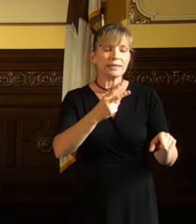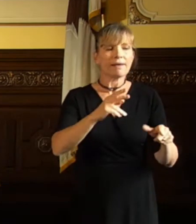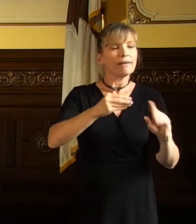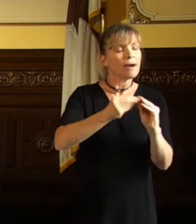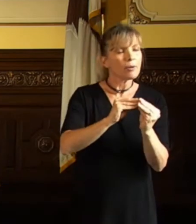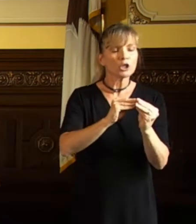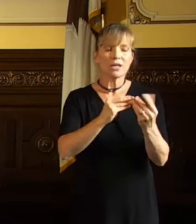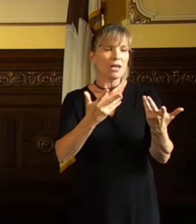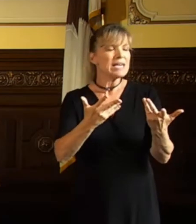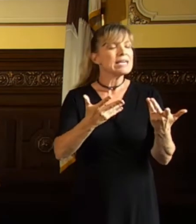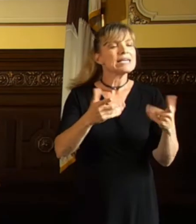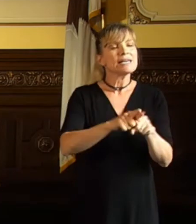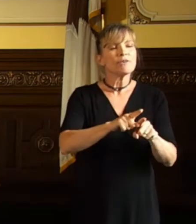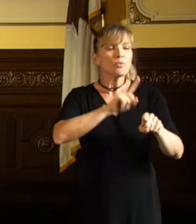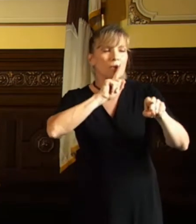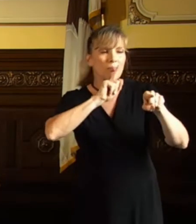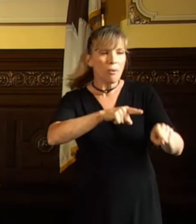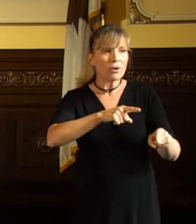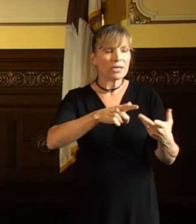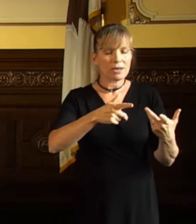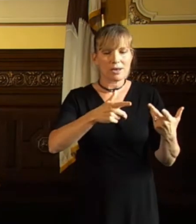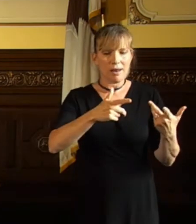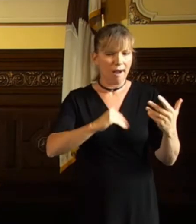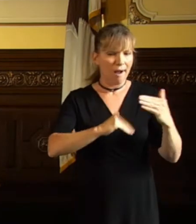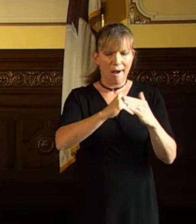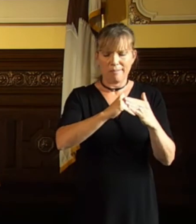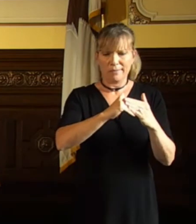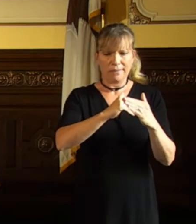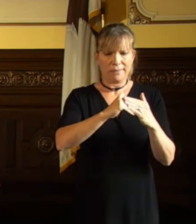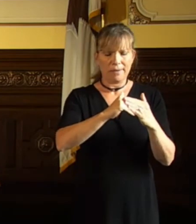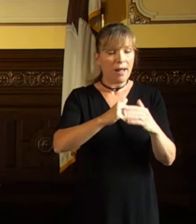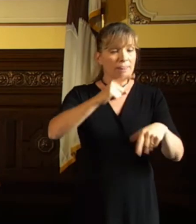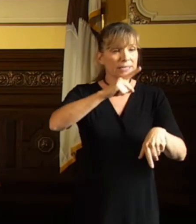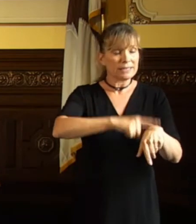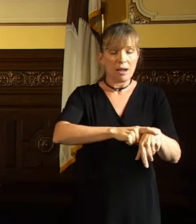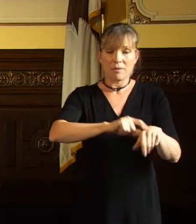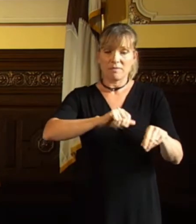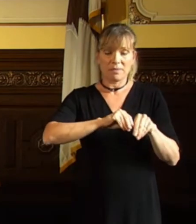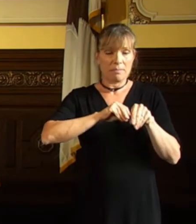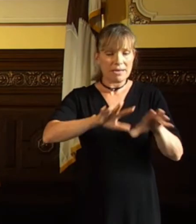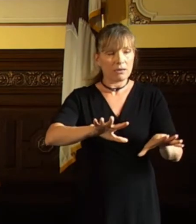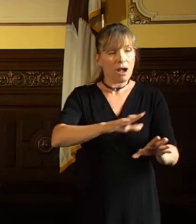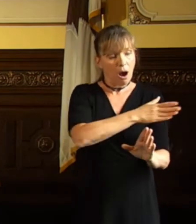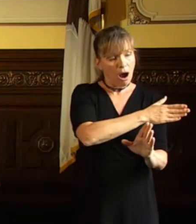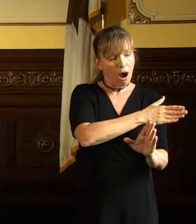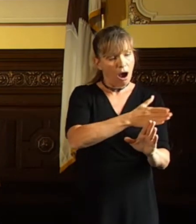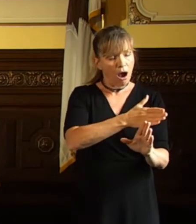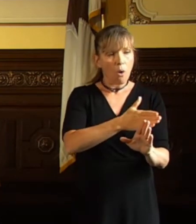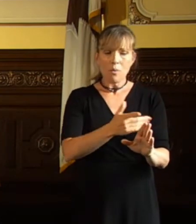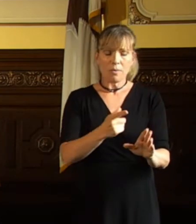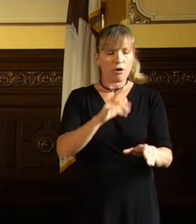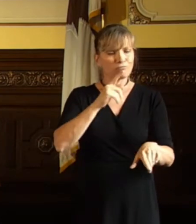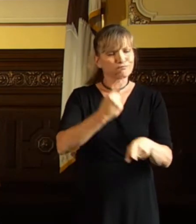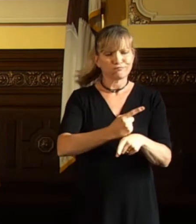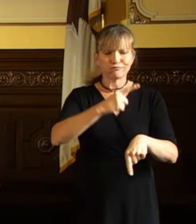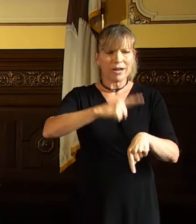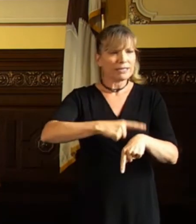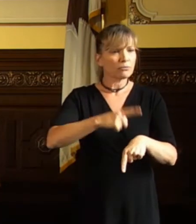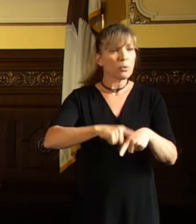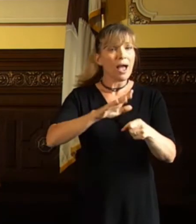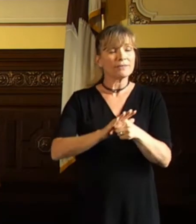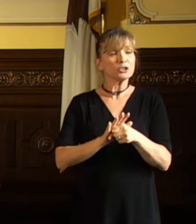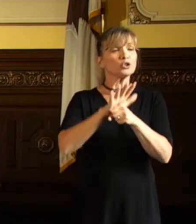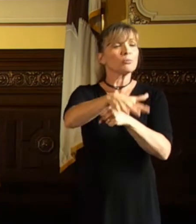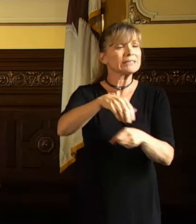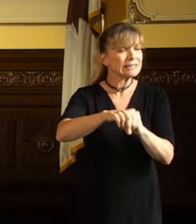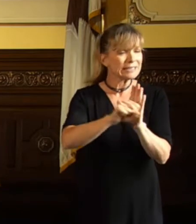and others, even reporting up to the time of the pandemic, we were on track to have a mild surplus in the